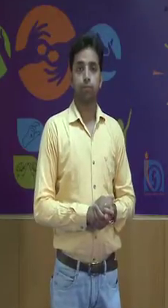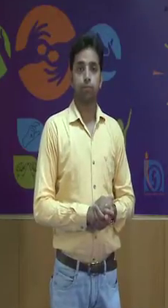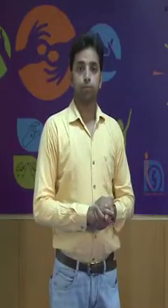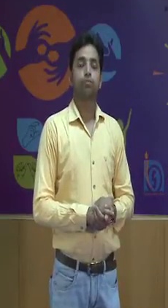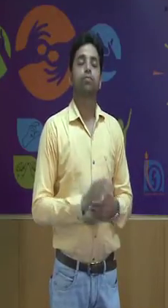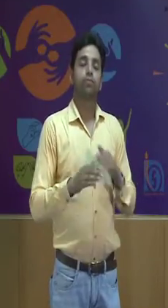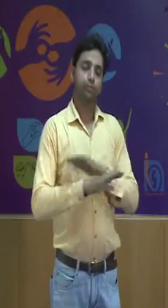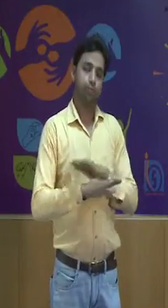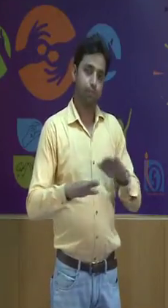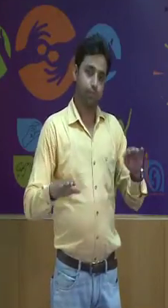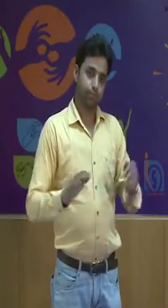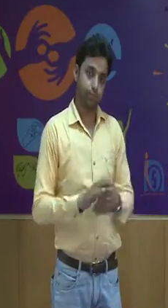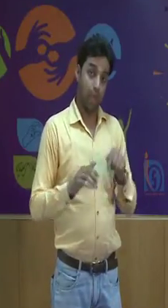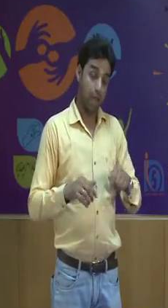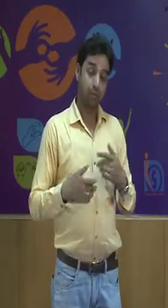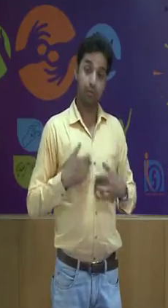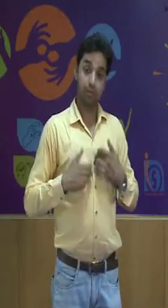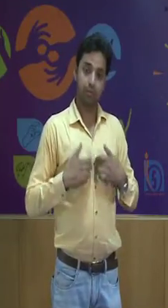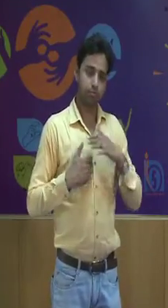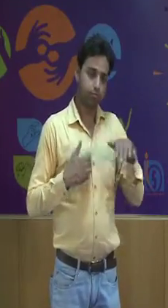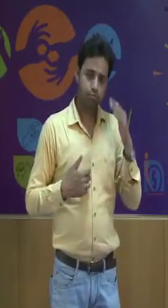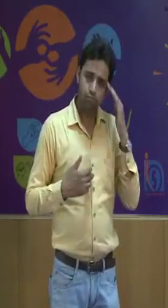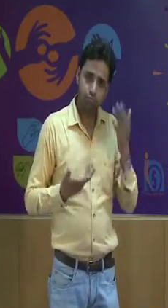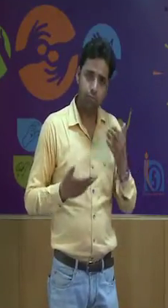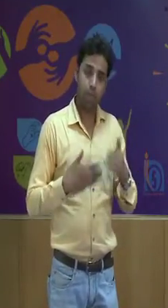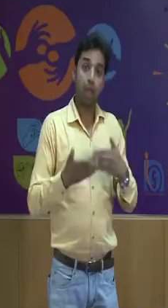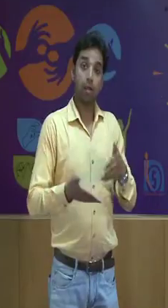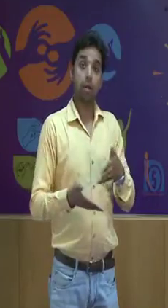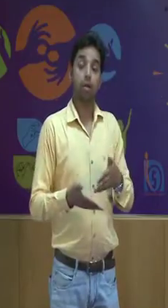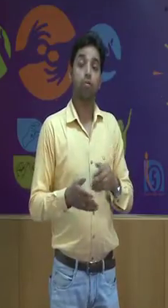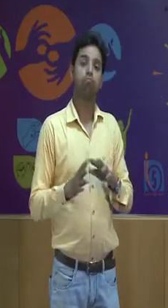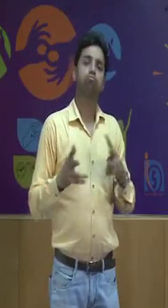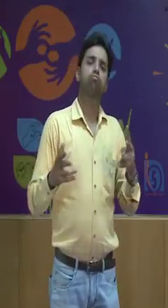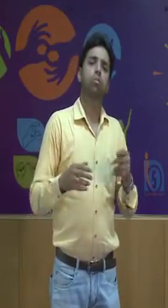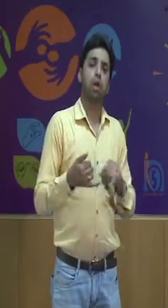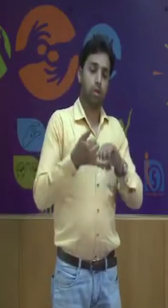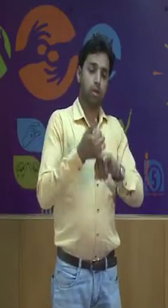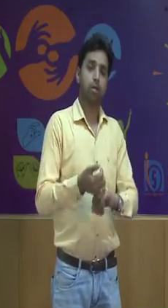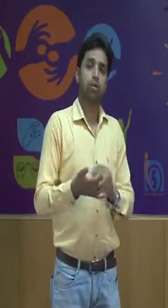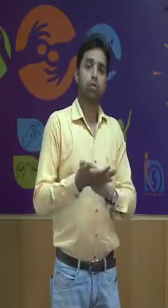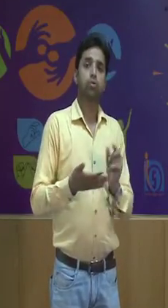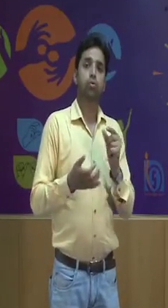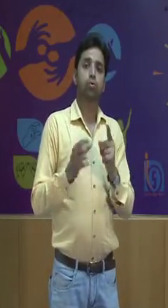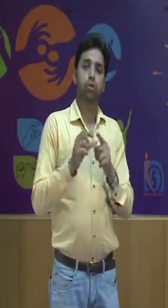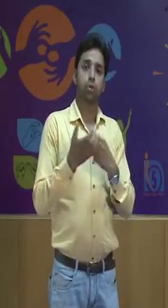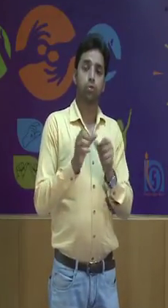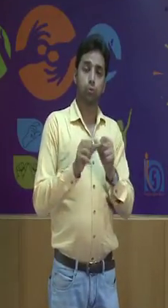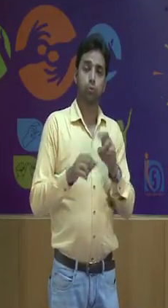Learners, it is interesting to note that there were many Shudra kings in